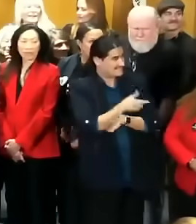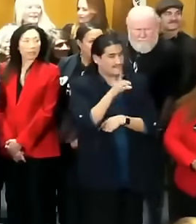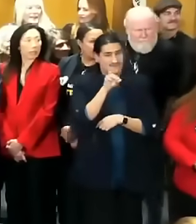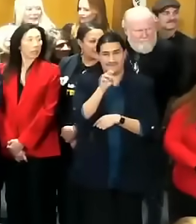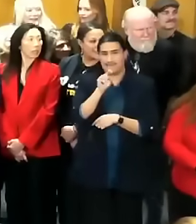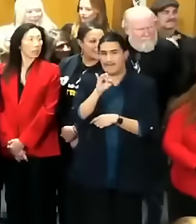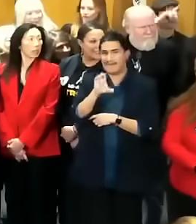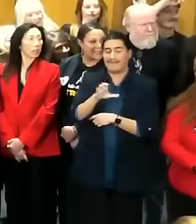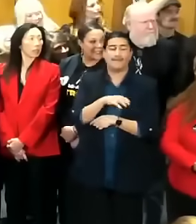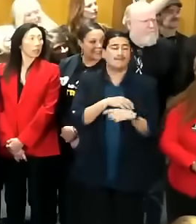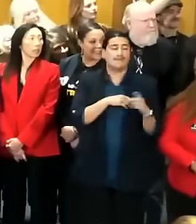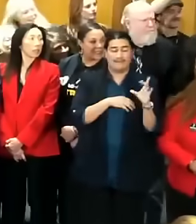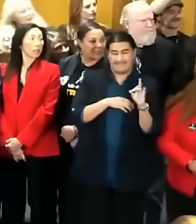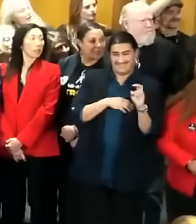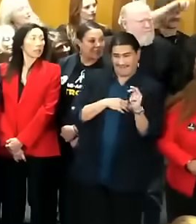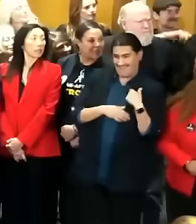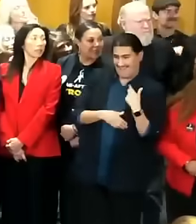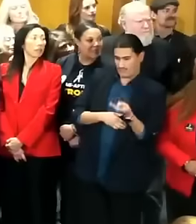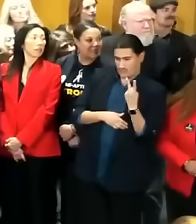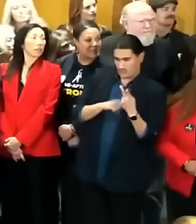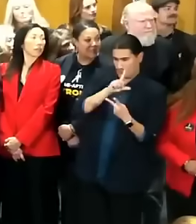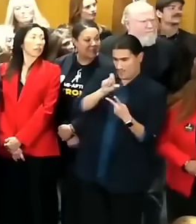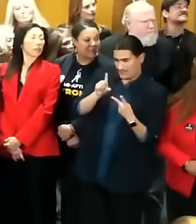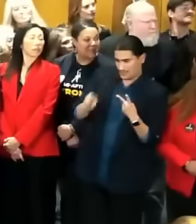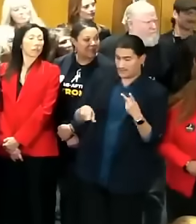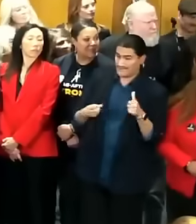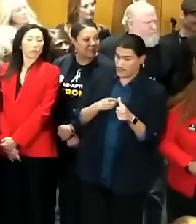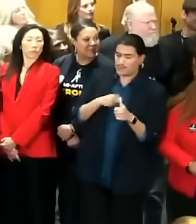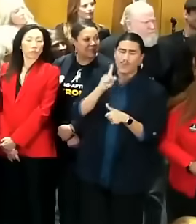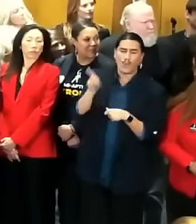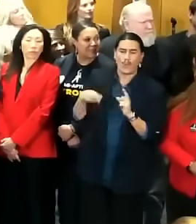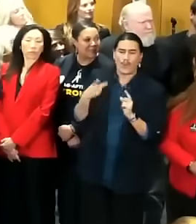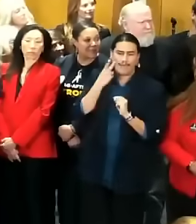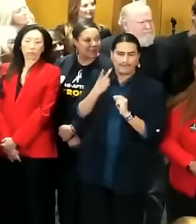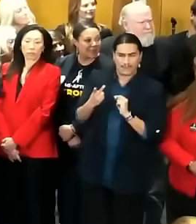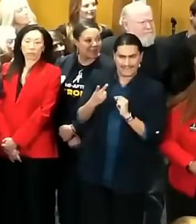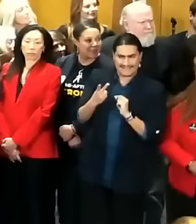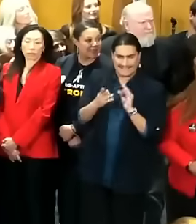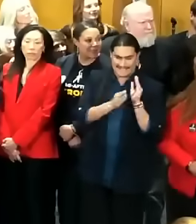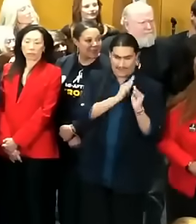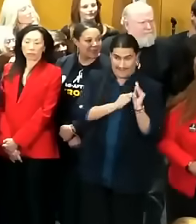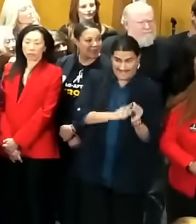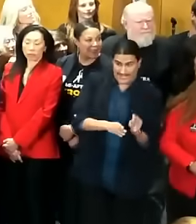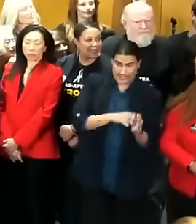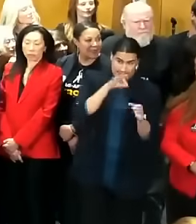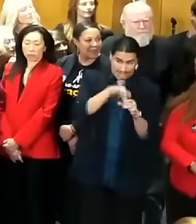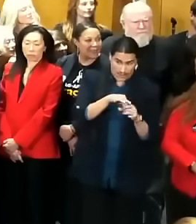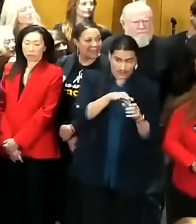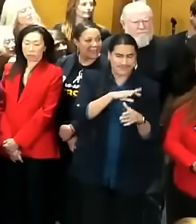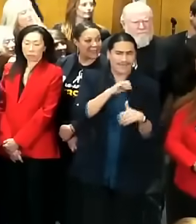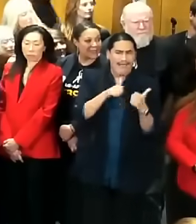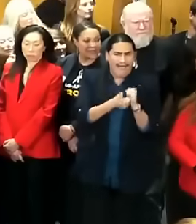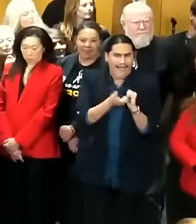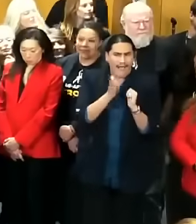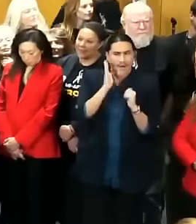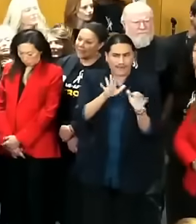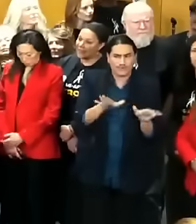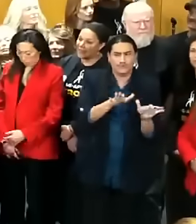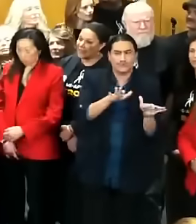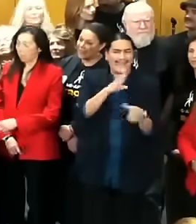Duncan, I have two questions. One is very quick, which when are we going to see the ratification vote begin? How is it going to be conducted, and when will it